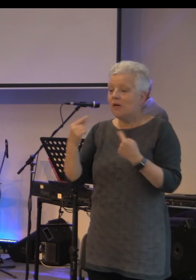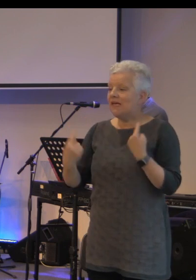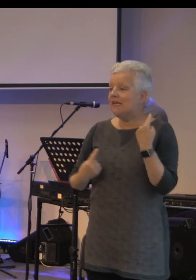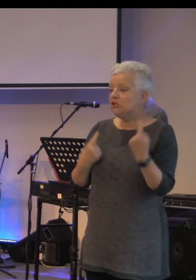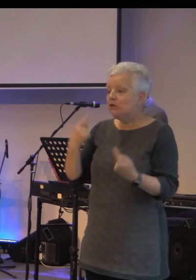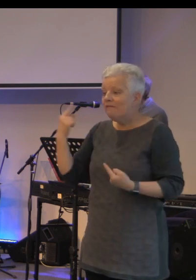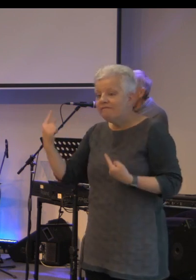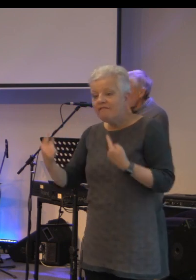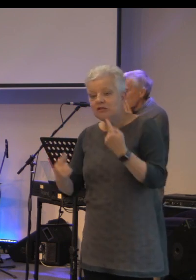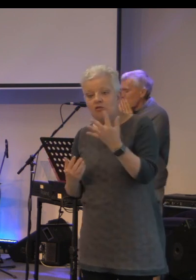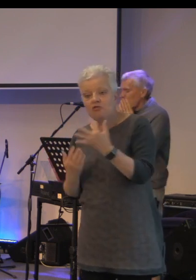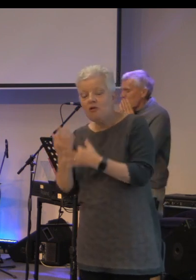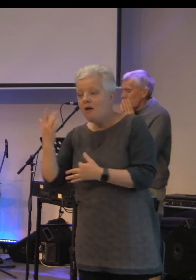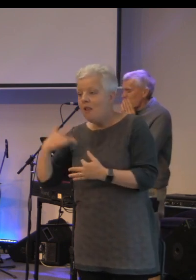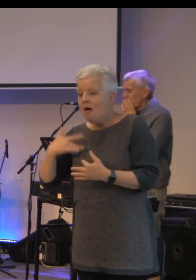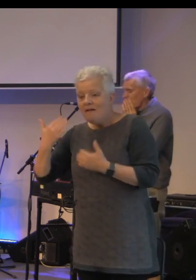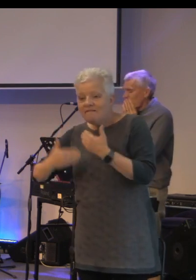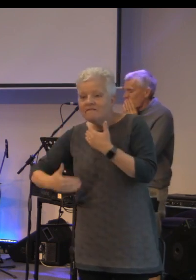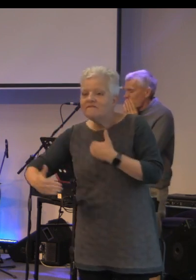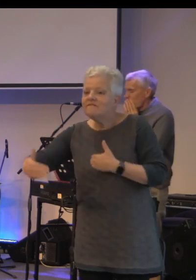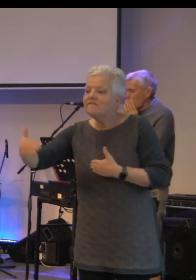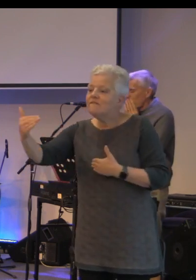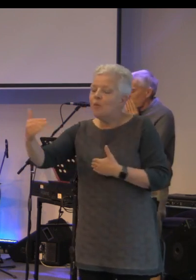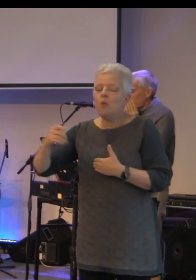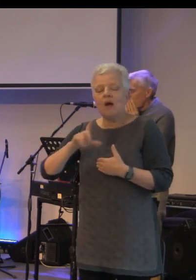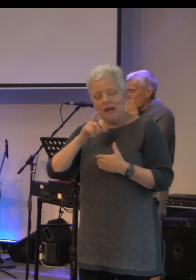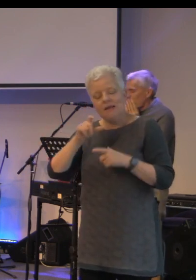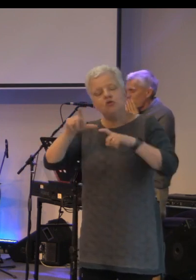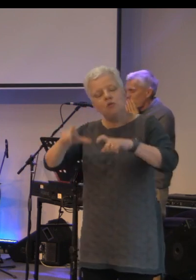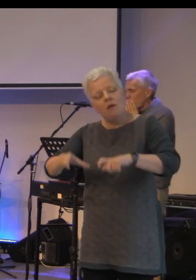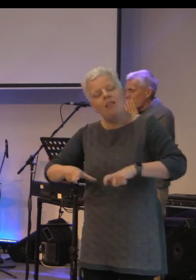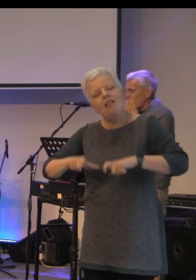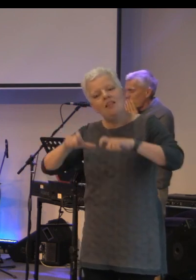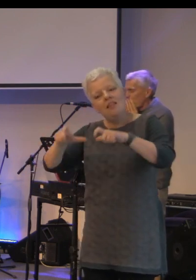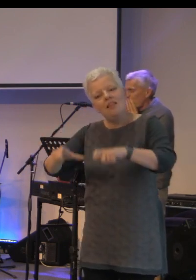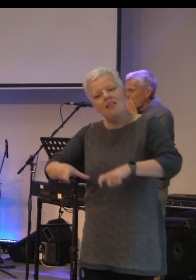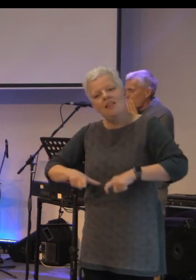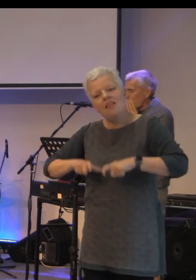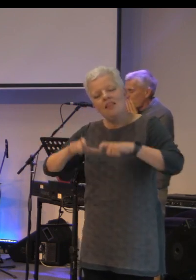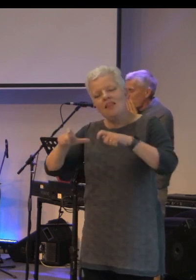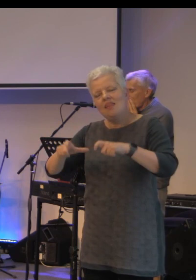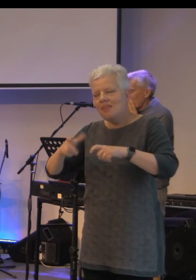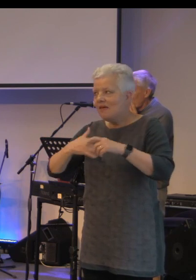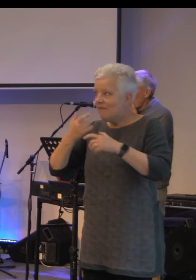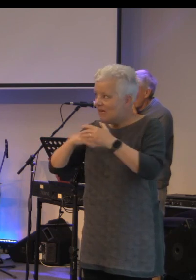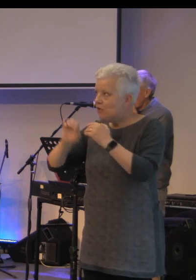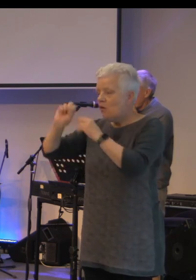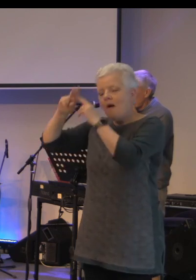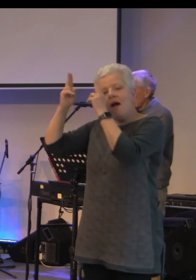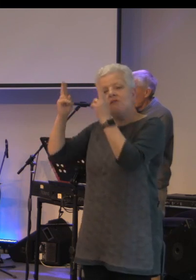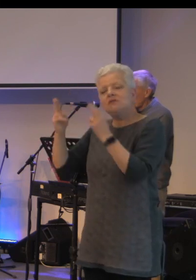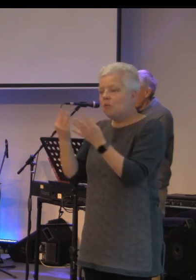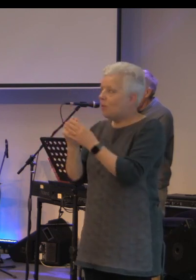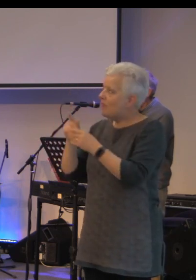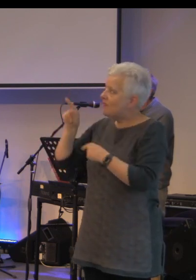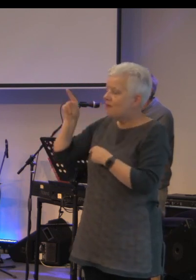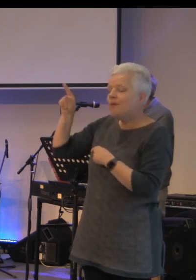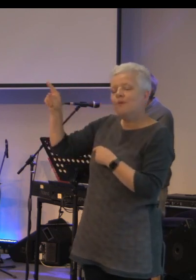us all the days of our lives, and we can dwell, live in your house with you.